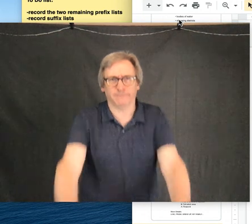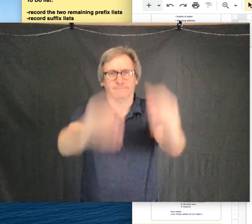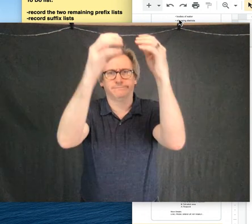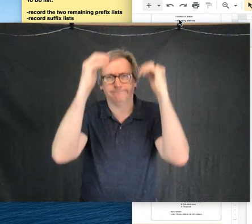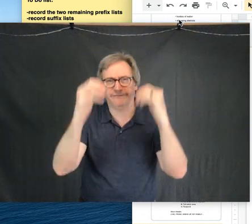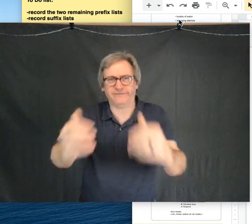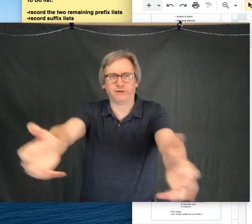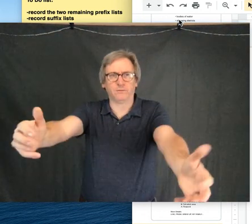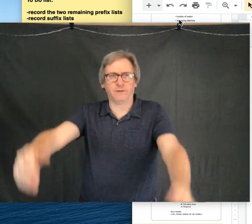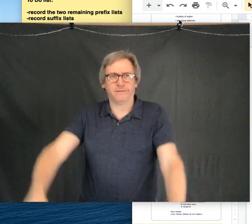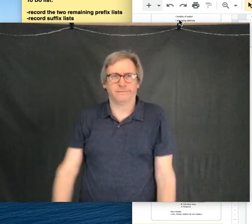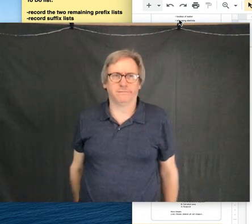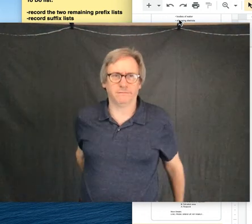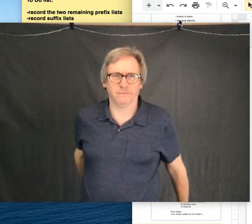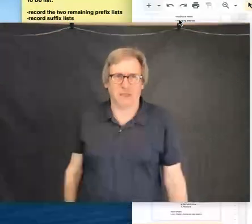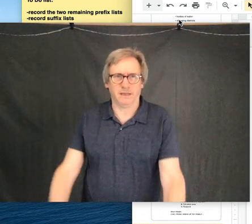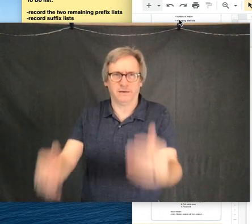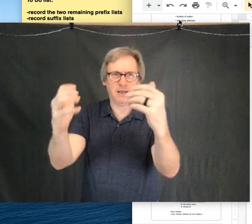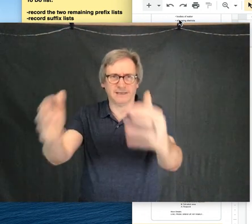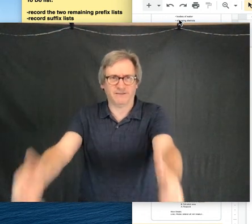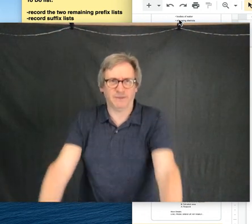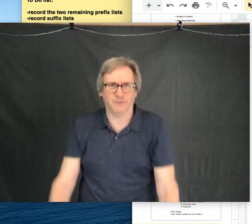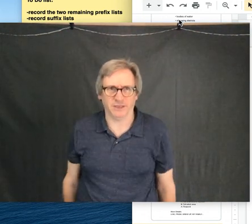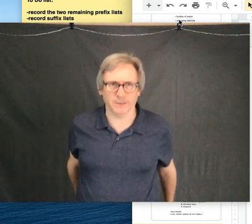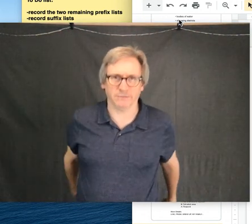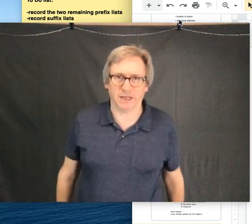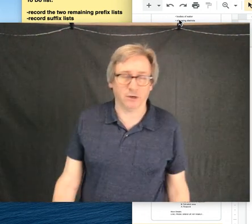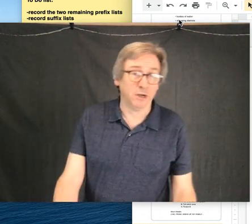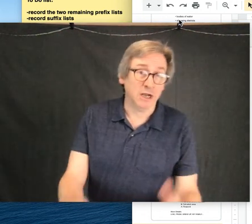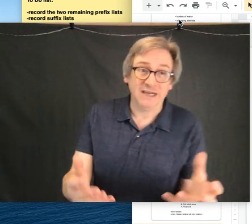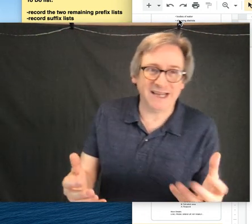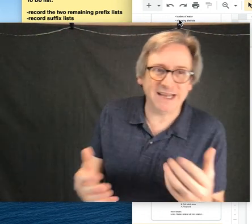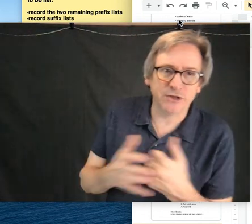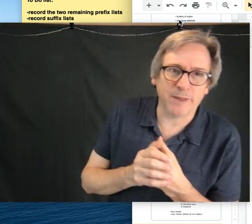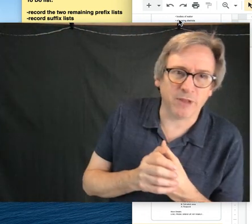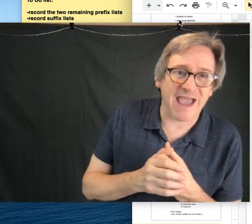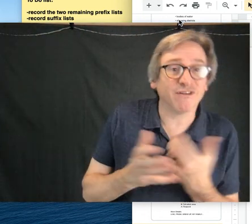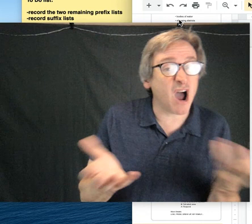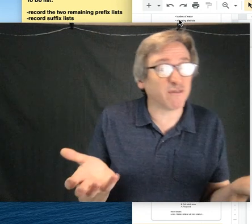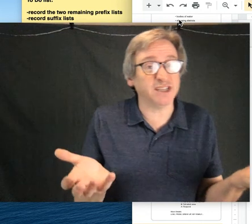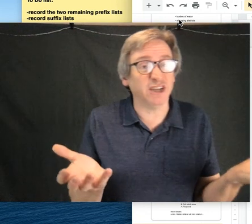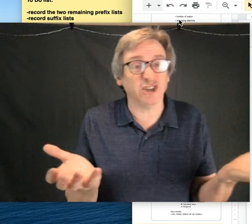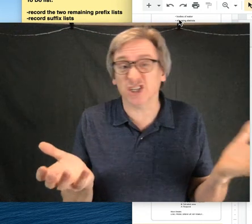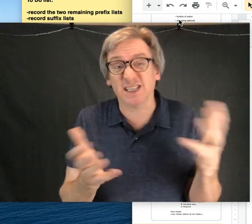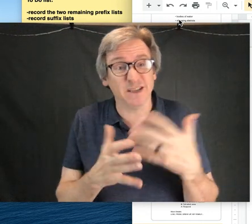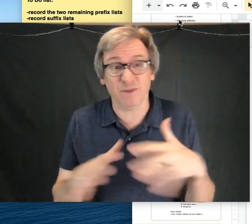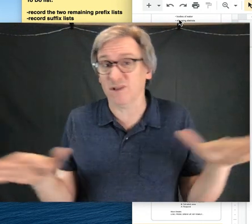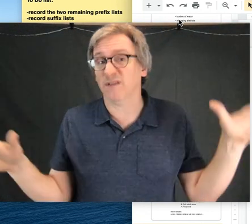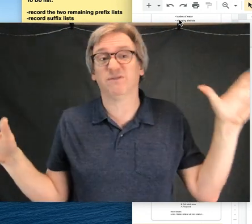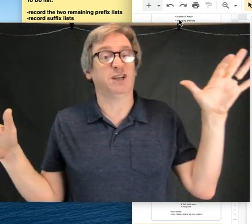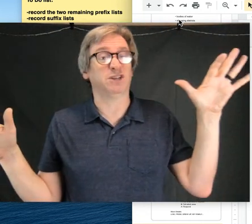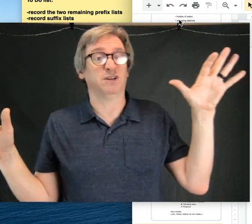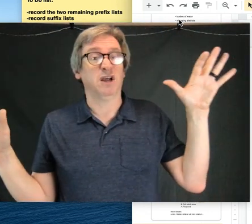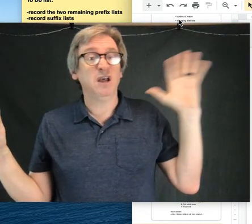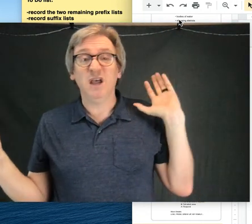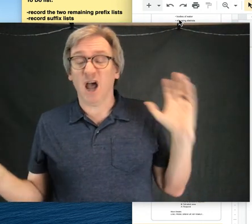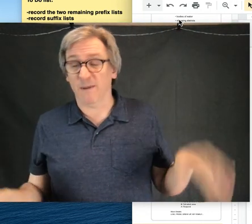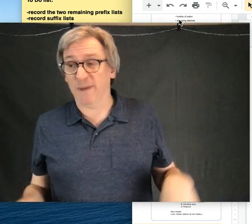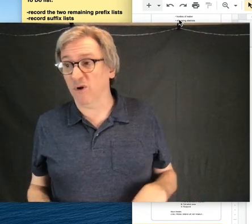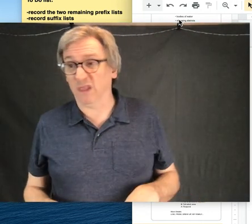able to flirt with, I don't know, hot deaf people that you meet. I don't know. Getting you to be able to have a conversation, just a simple